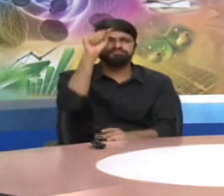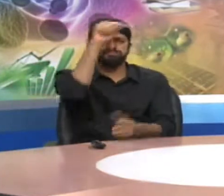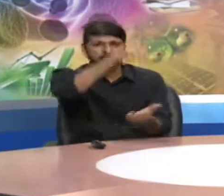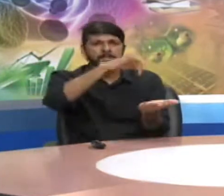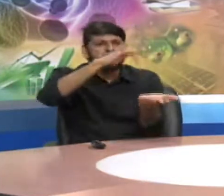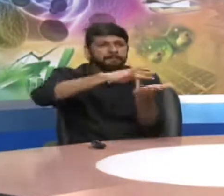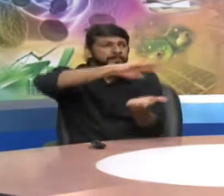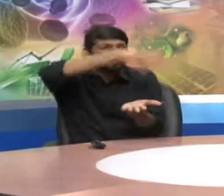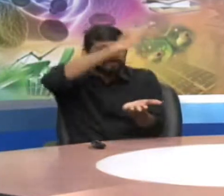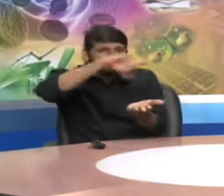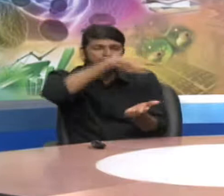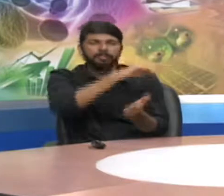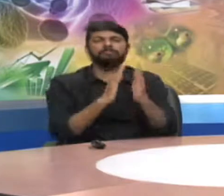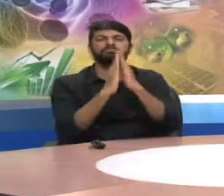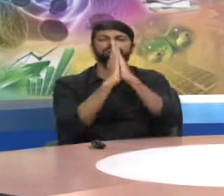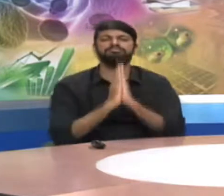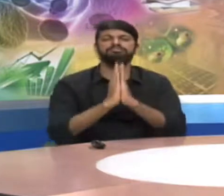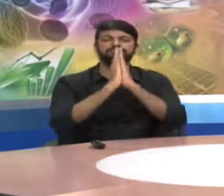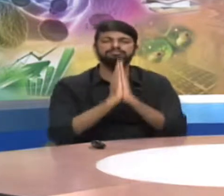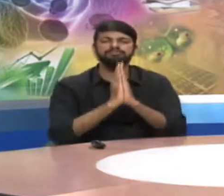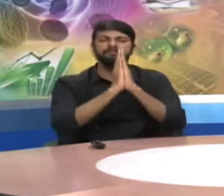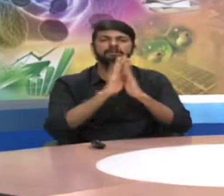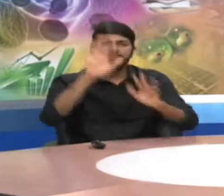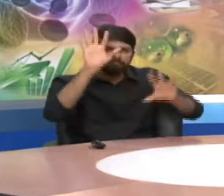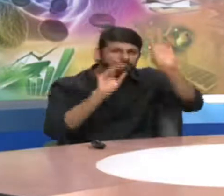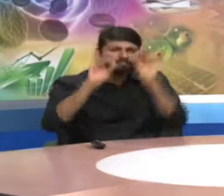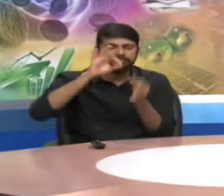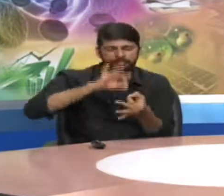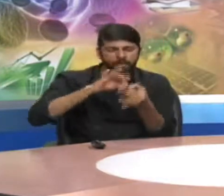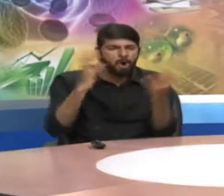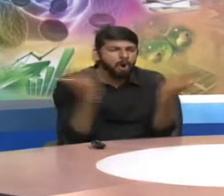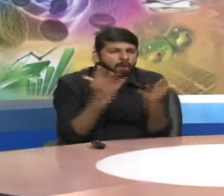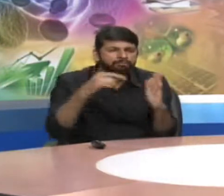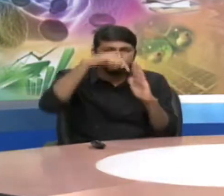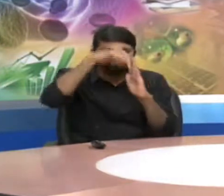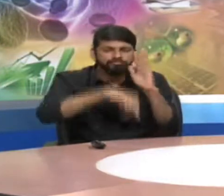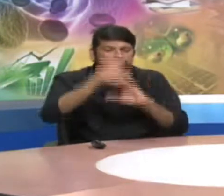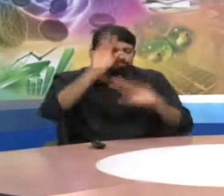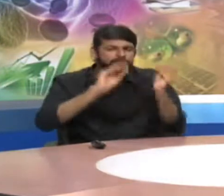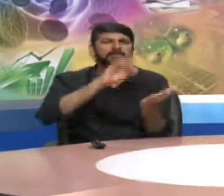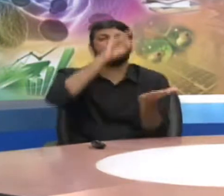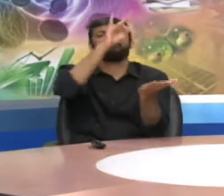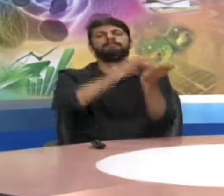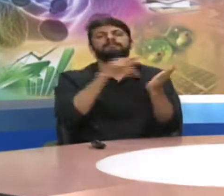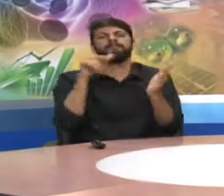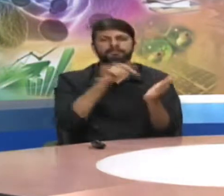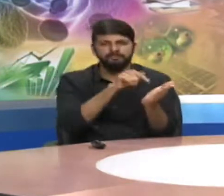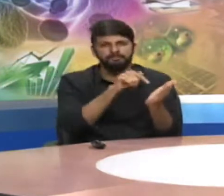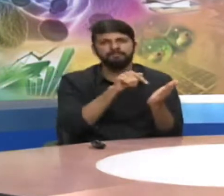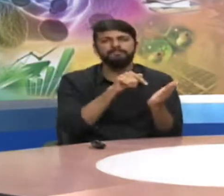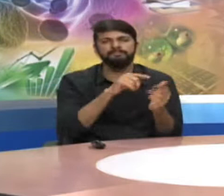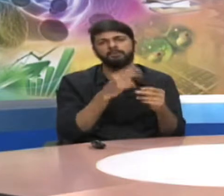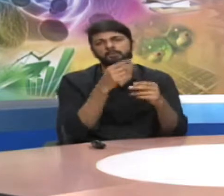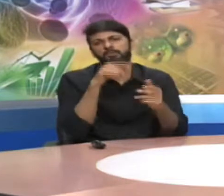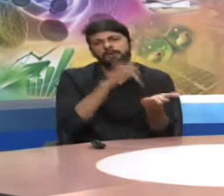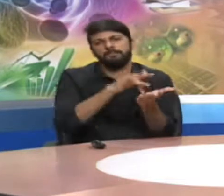Monks are those who leave their social life and go live a life in